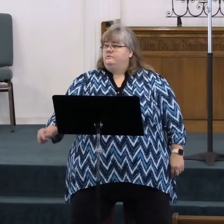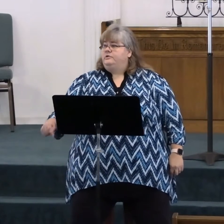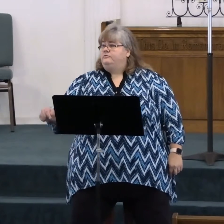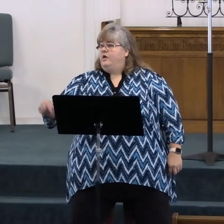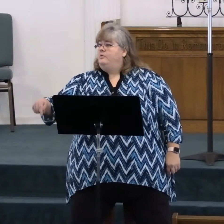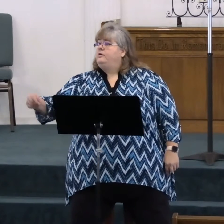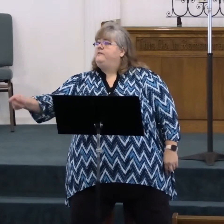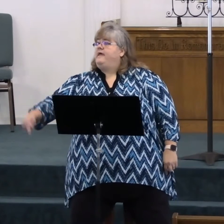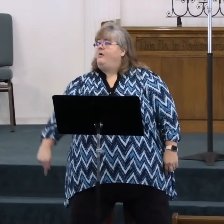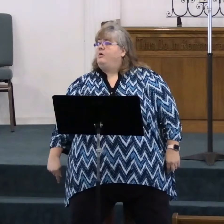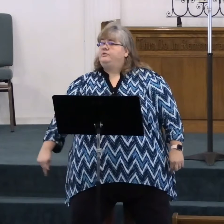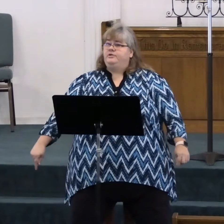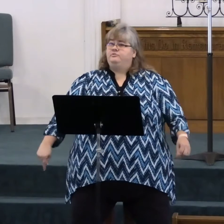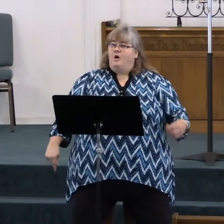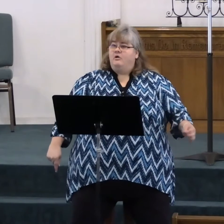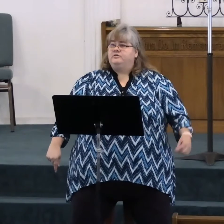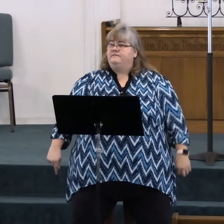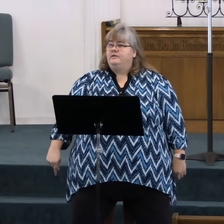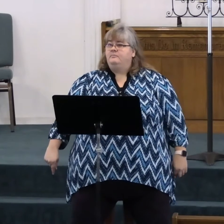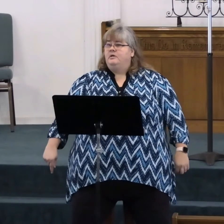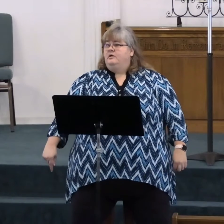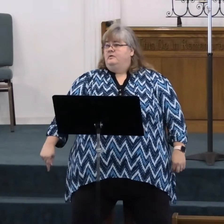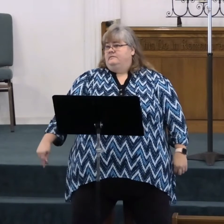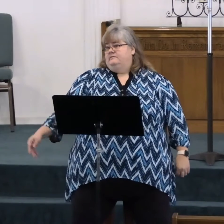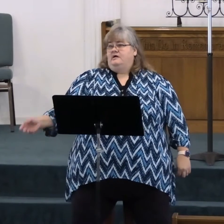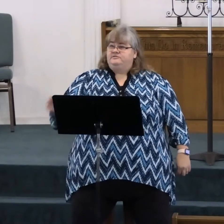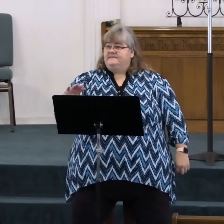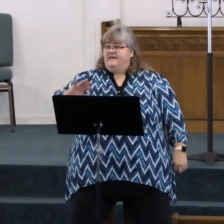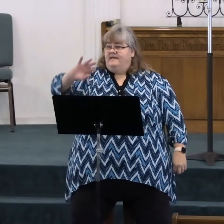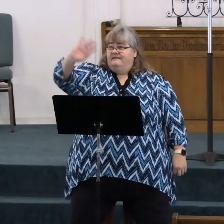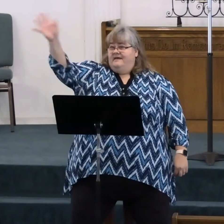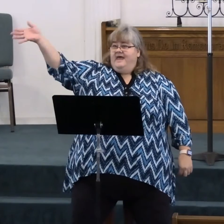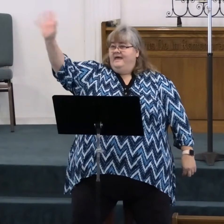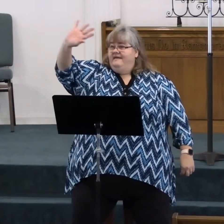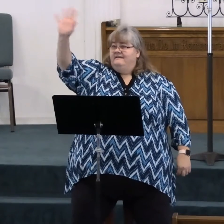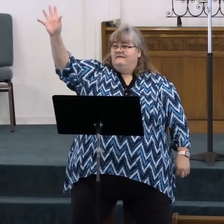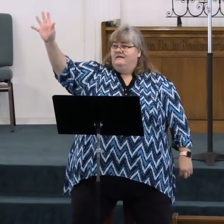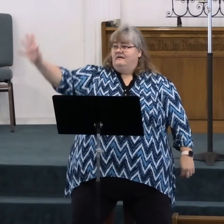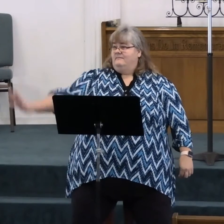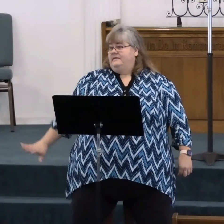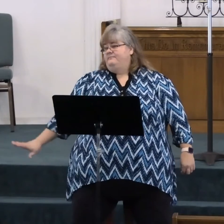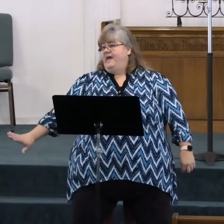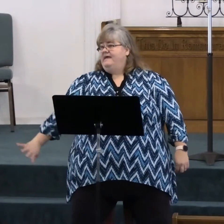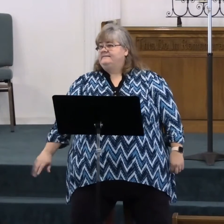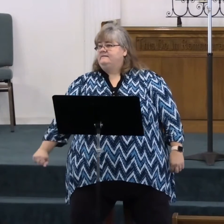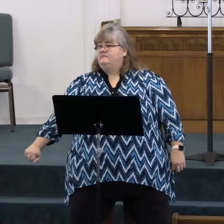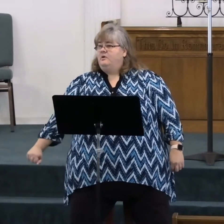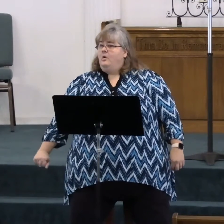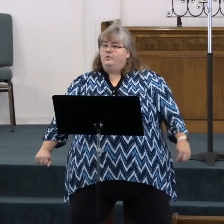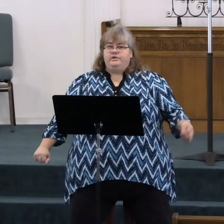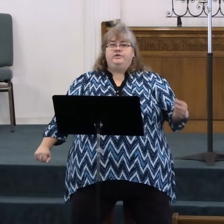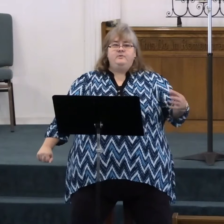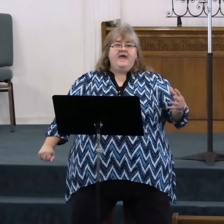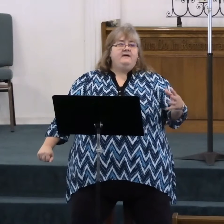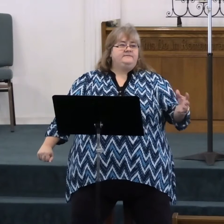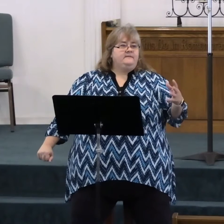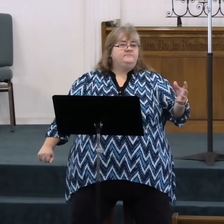Do you know who they are? Do you talk to them? Not just say, hey, in passing, or do you have some type